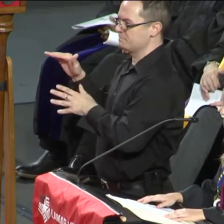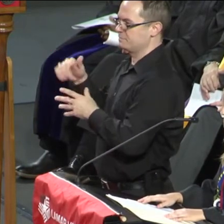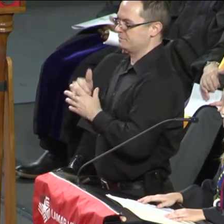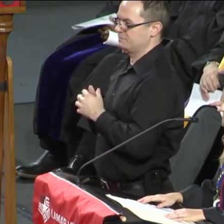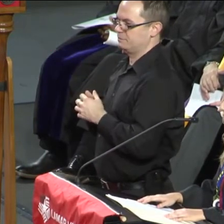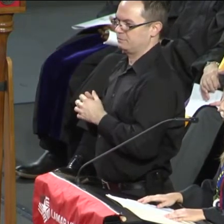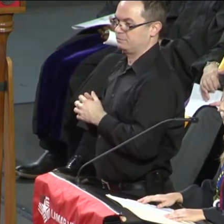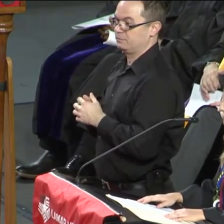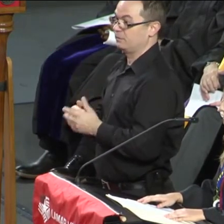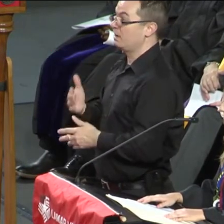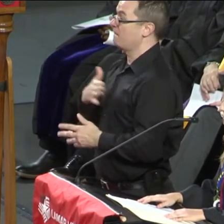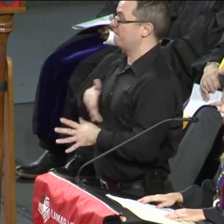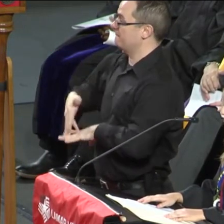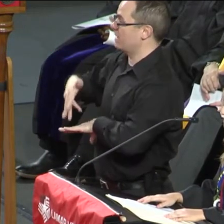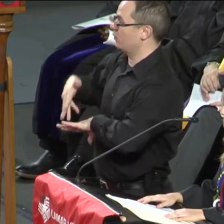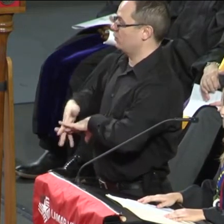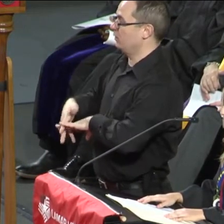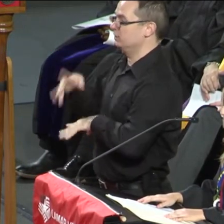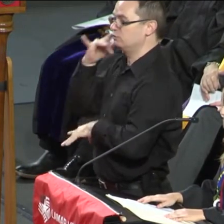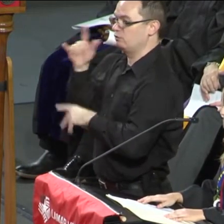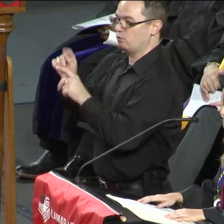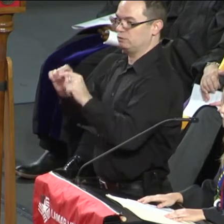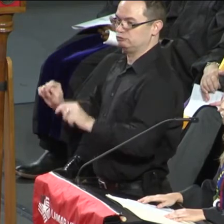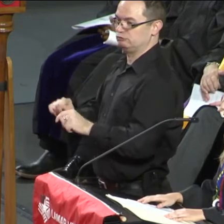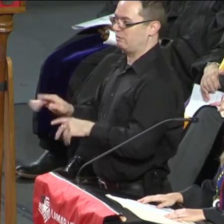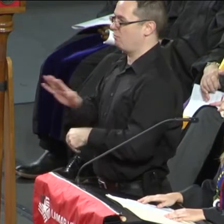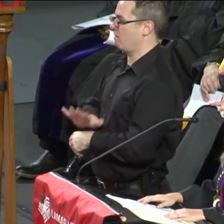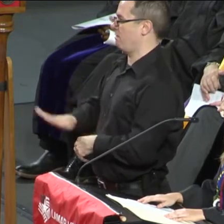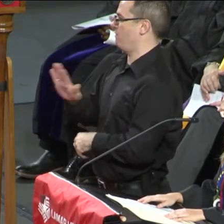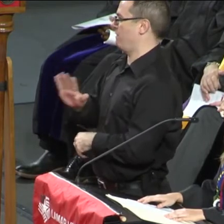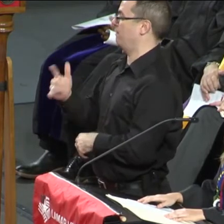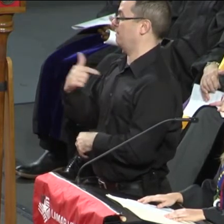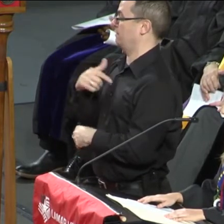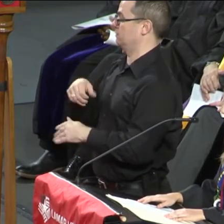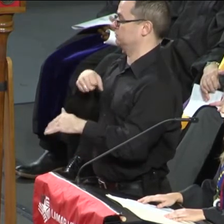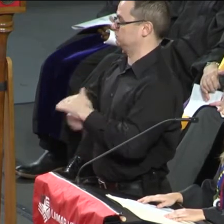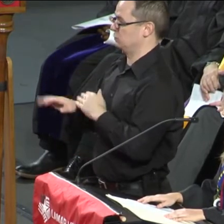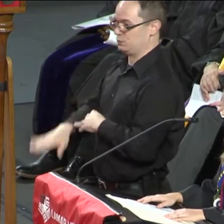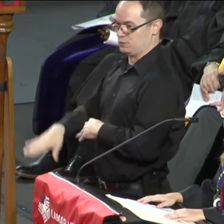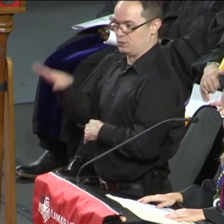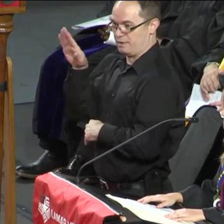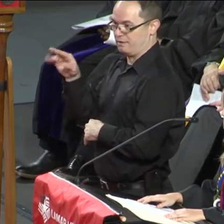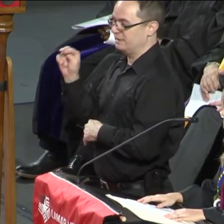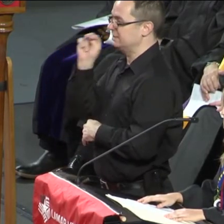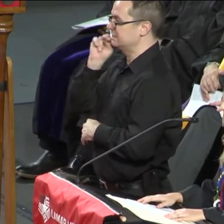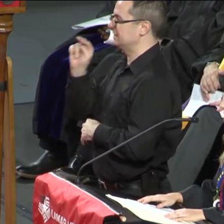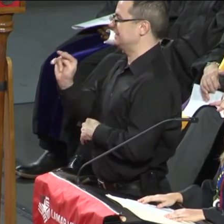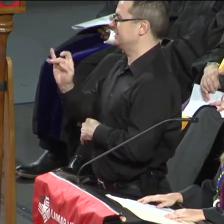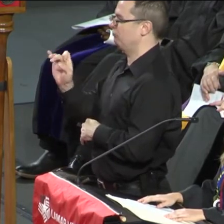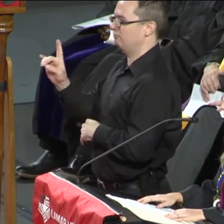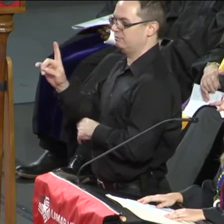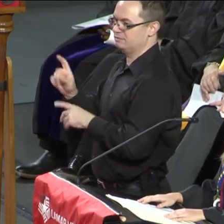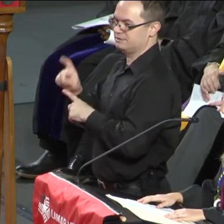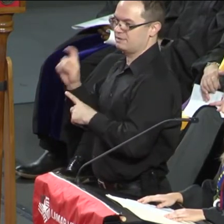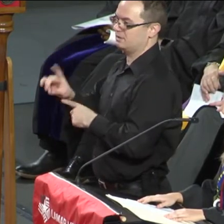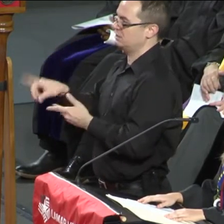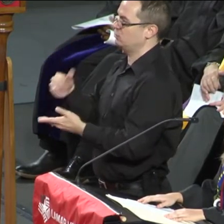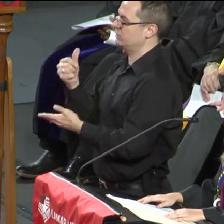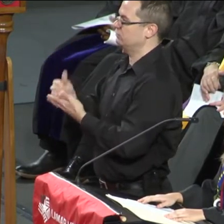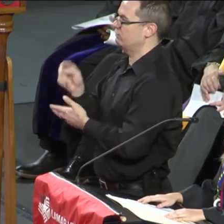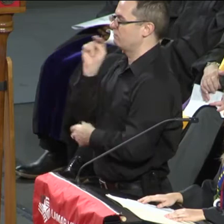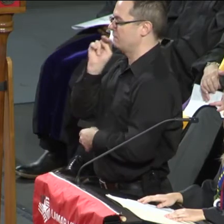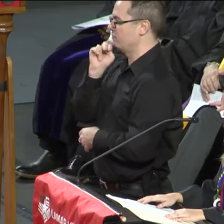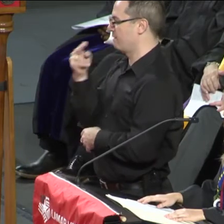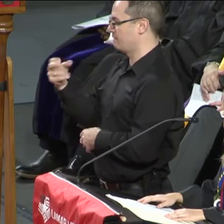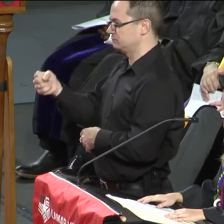am. My roots are in the Golden Triangle area, where I was born and raised in Nederland, Texas, and graduated from